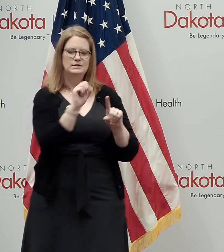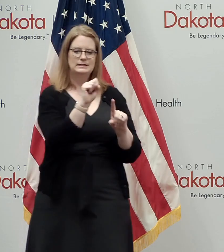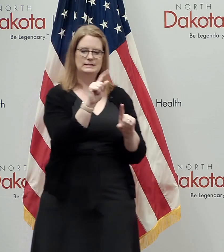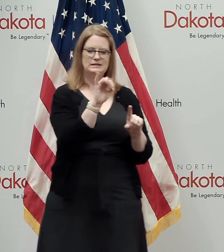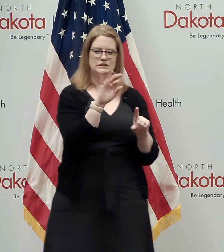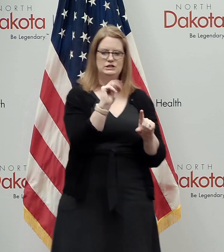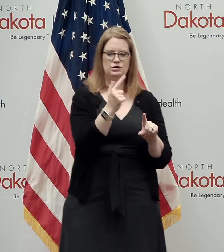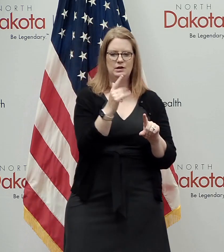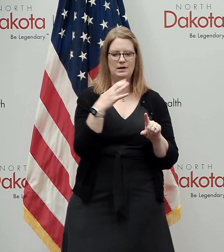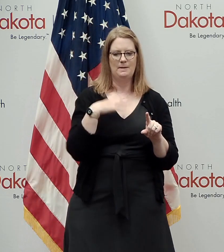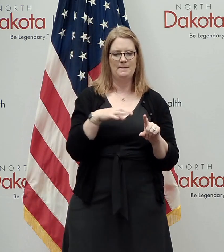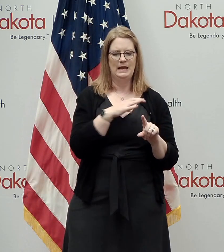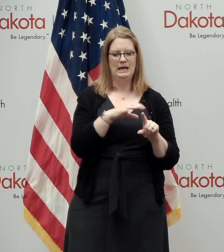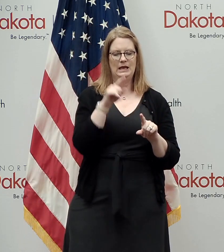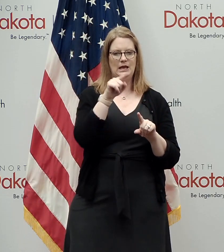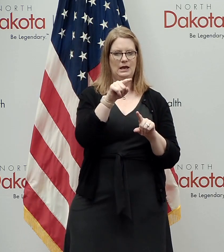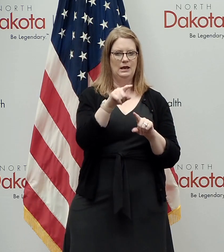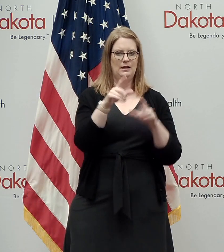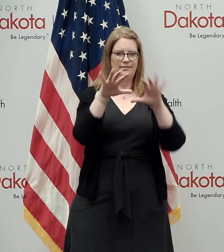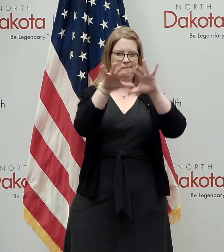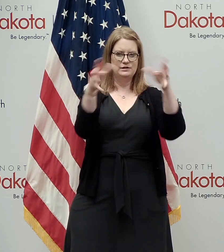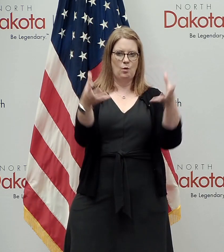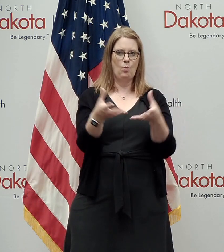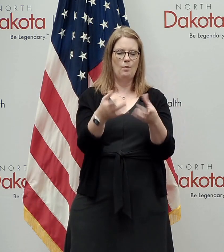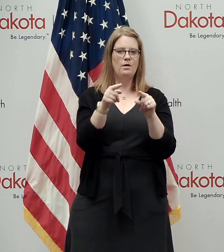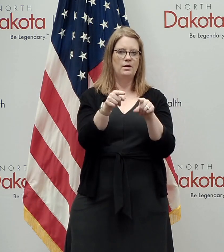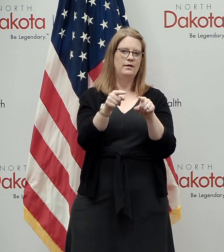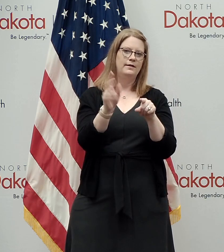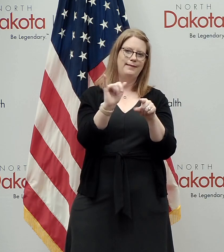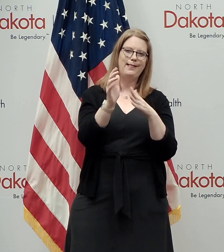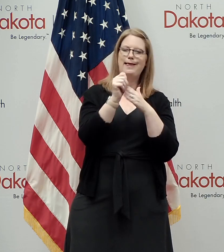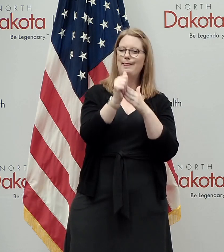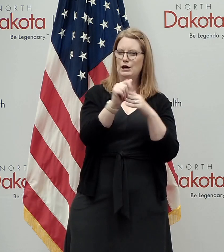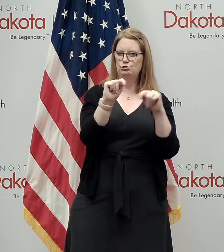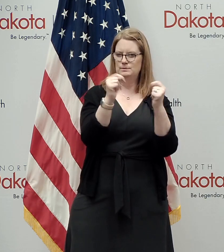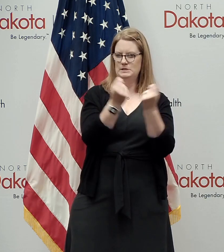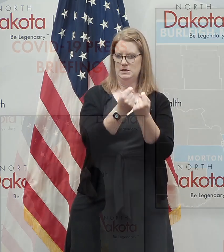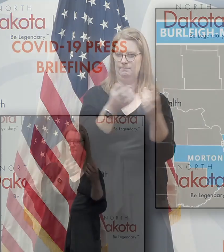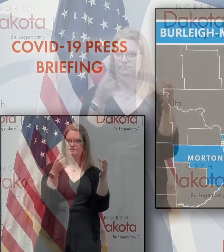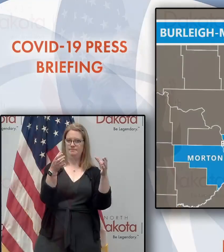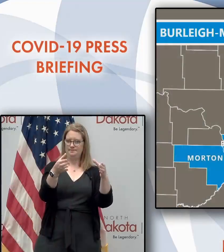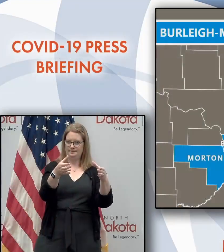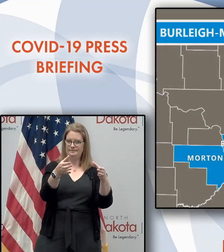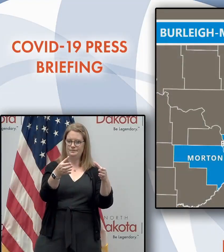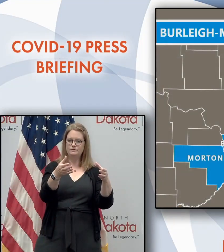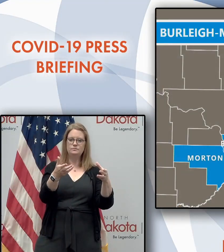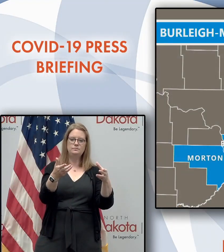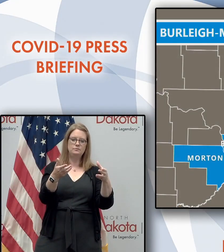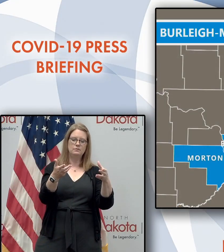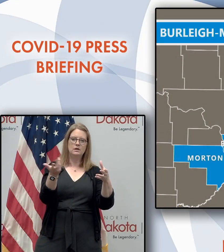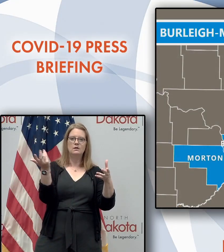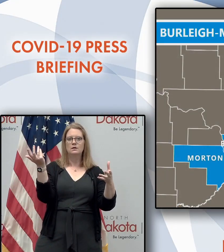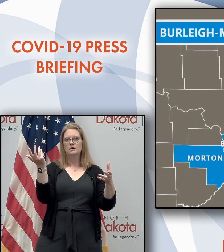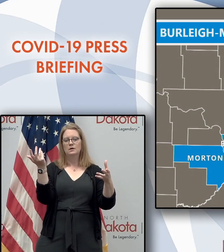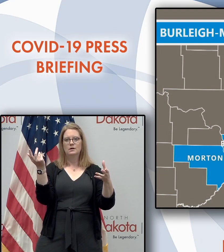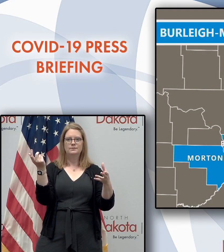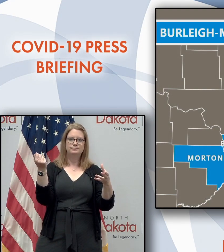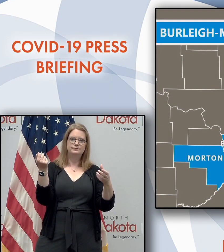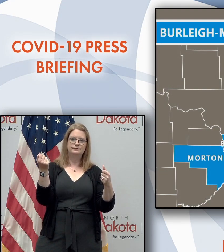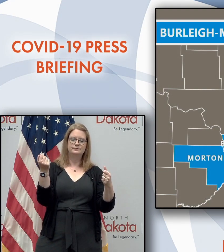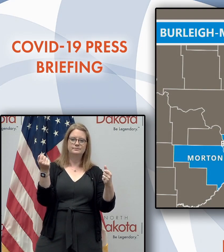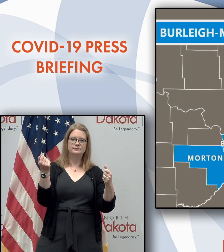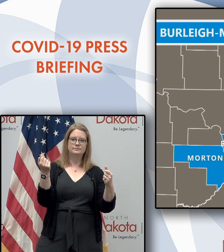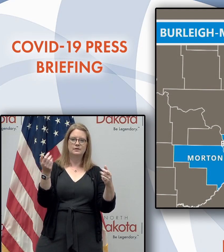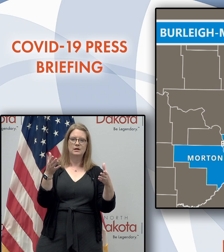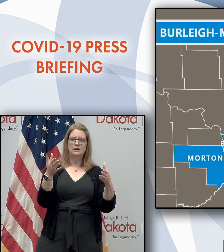a group that you might think of that as a leadership team, where if we've got to get a